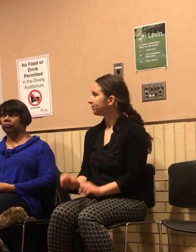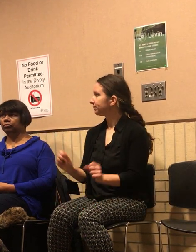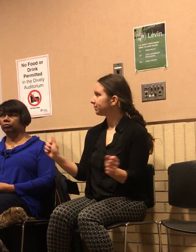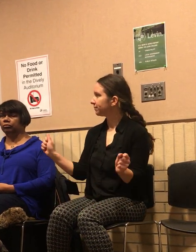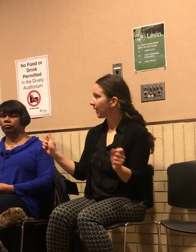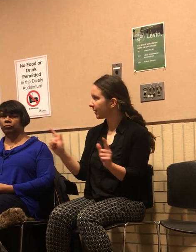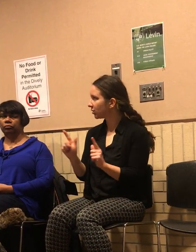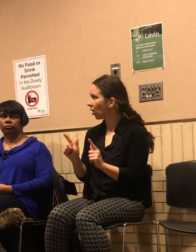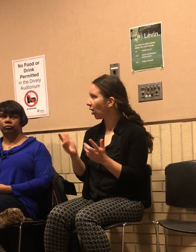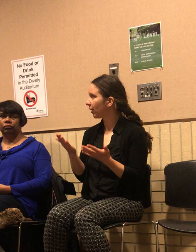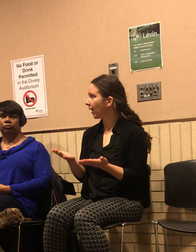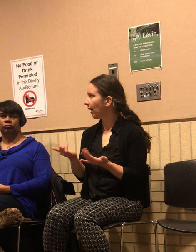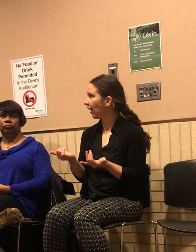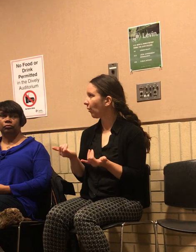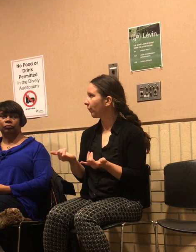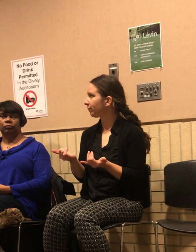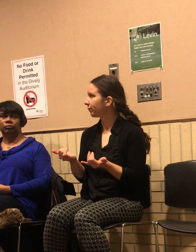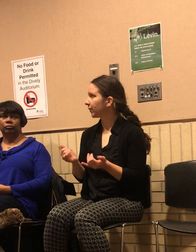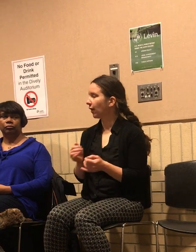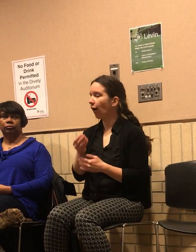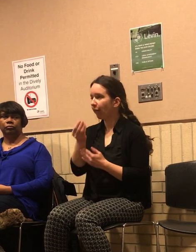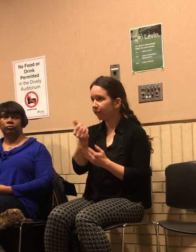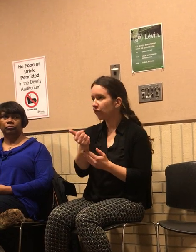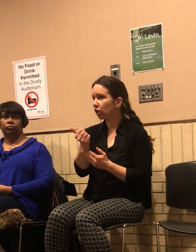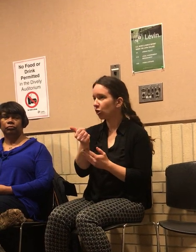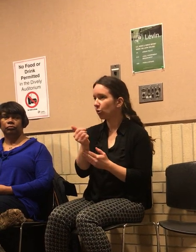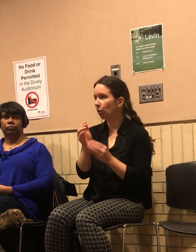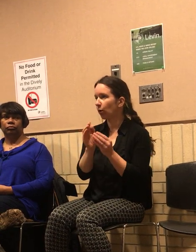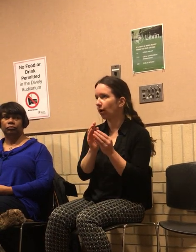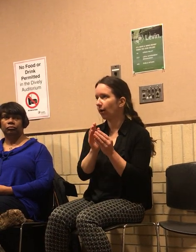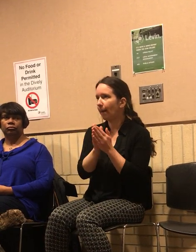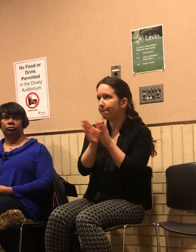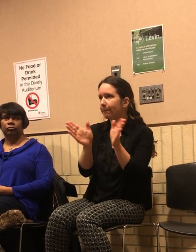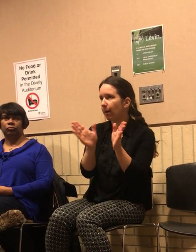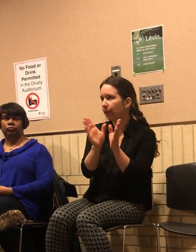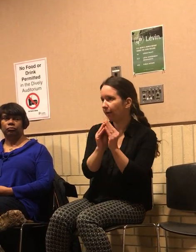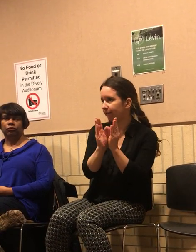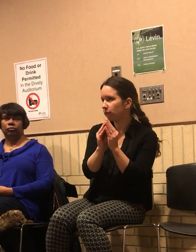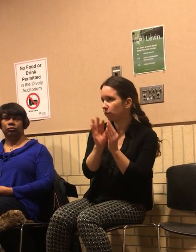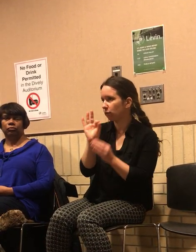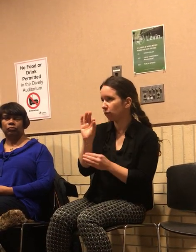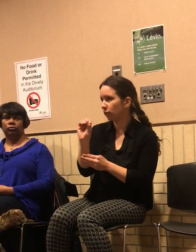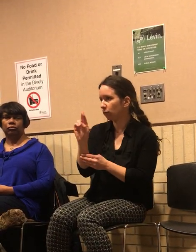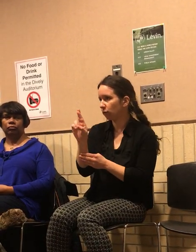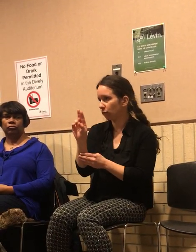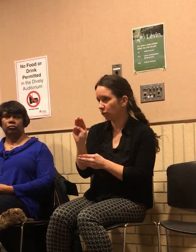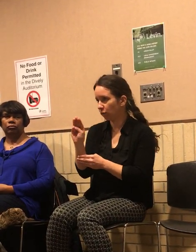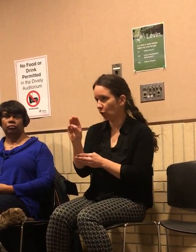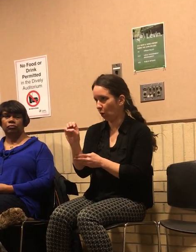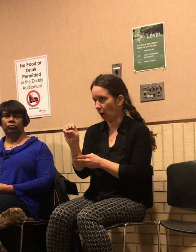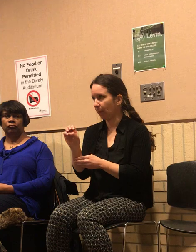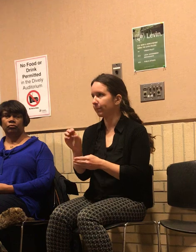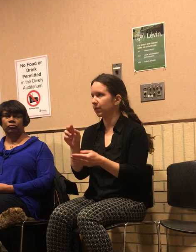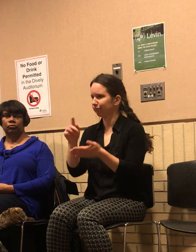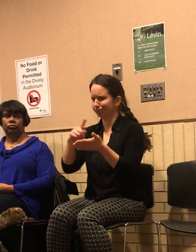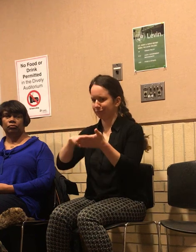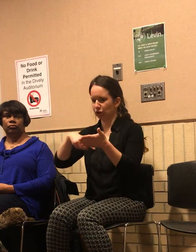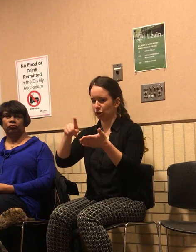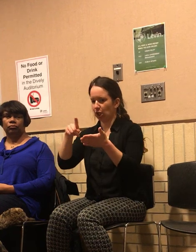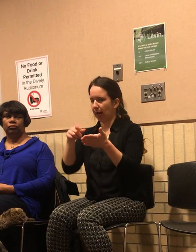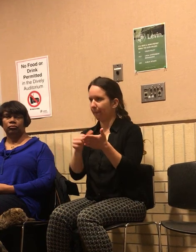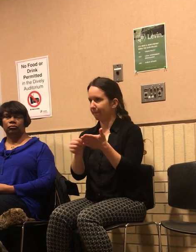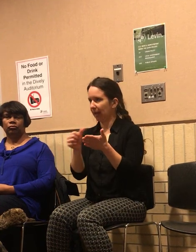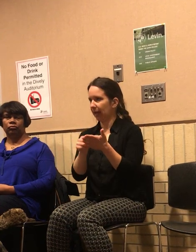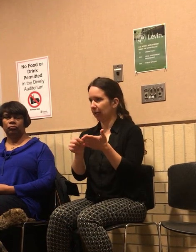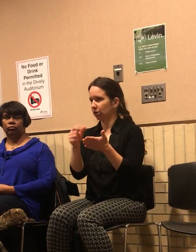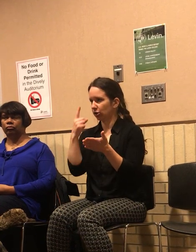service event, a couple of public forums coming up. Check the announcements page for any further information. Fortunately,